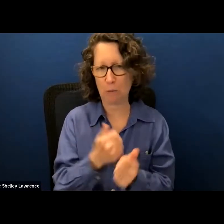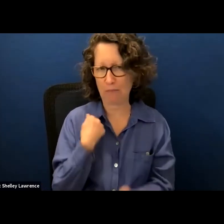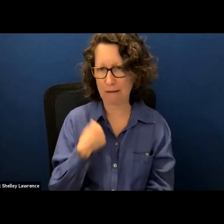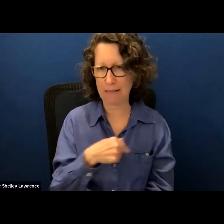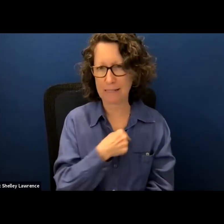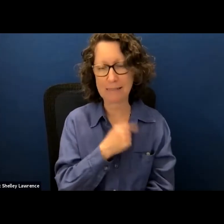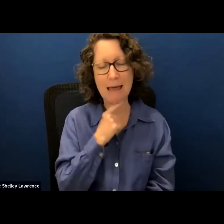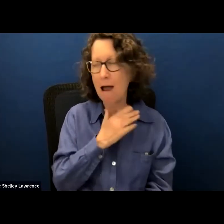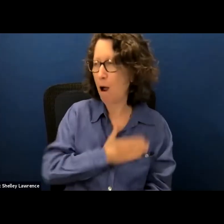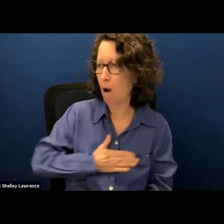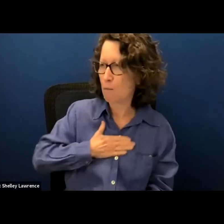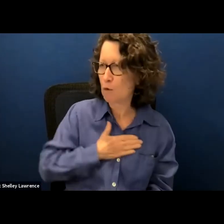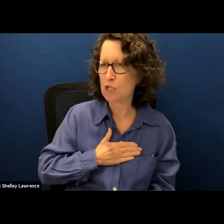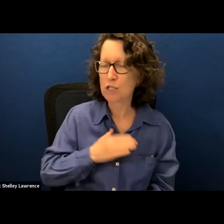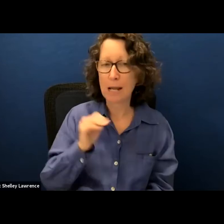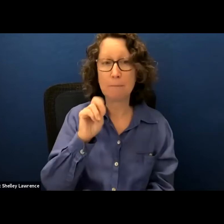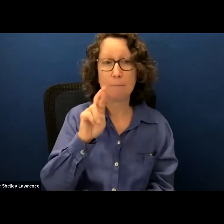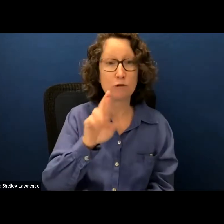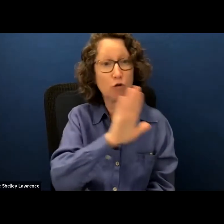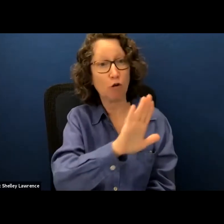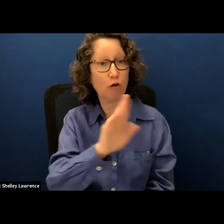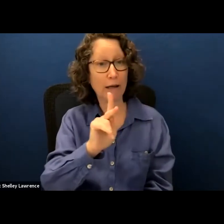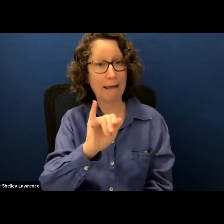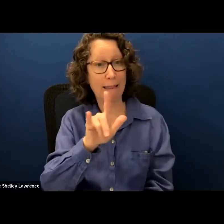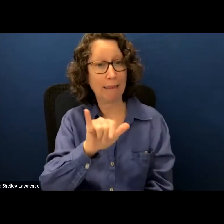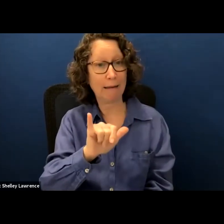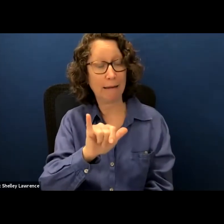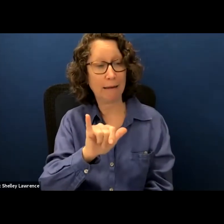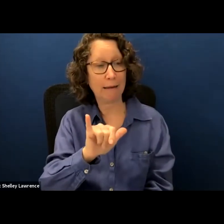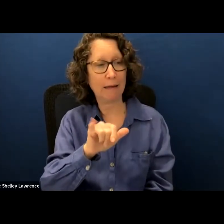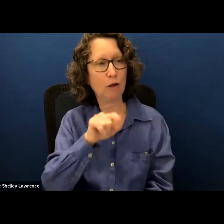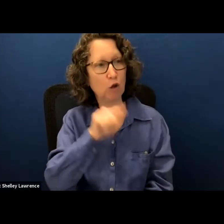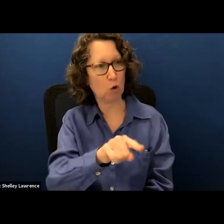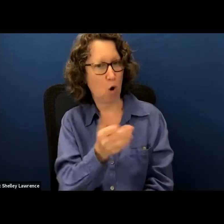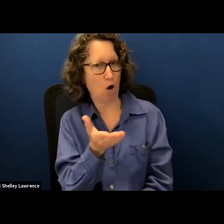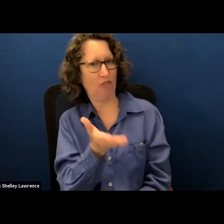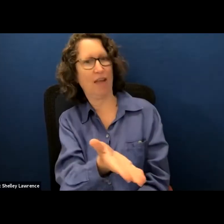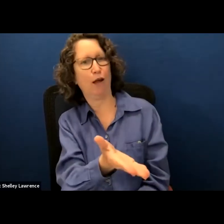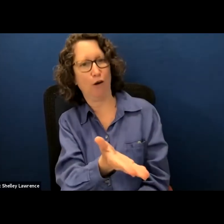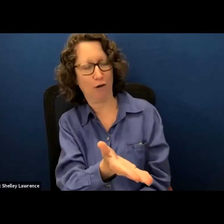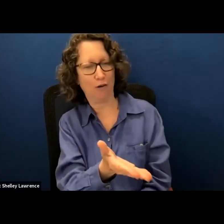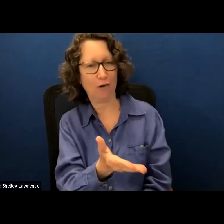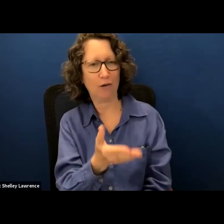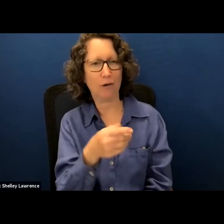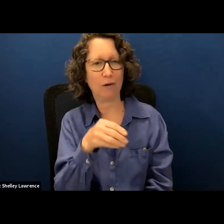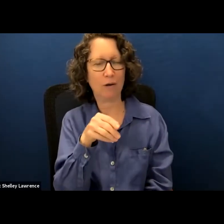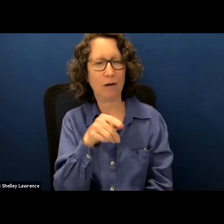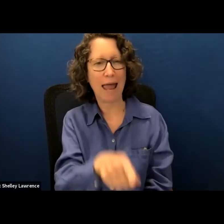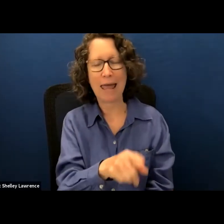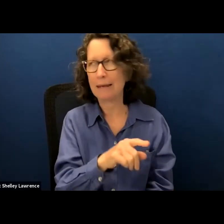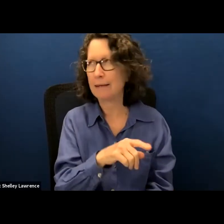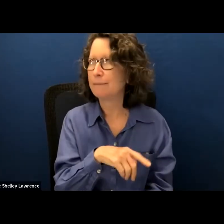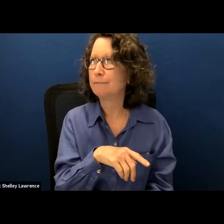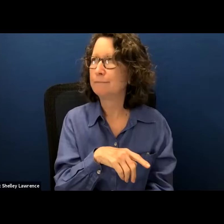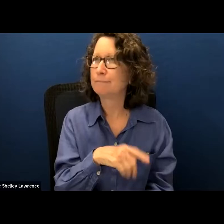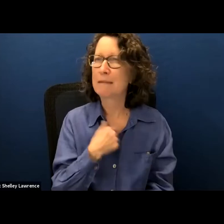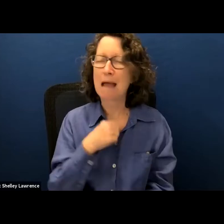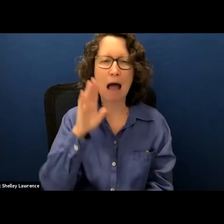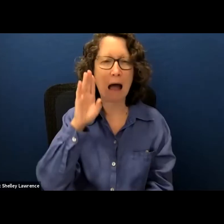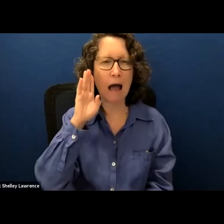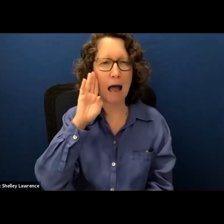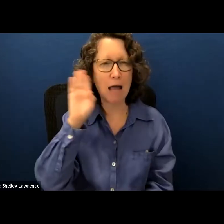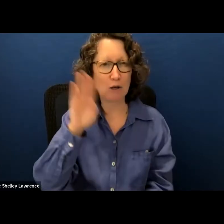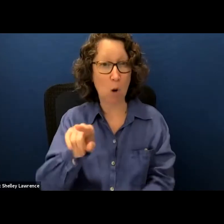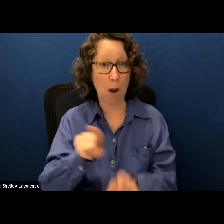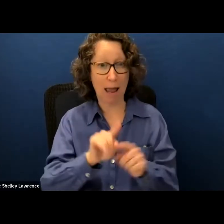And I appreciate, Mr. Kelly, because you're there, you're there. And certainly I know that